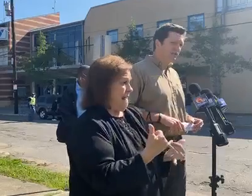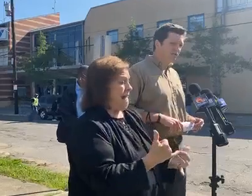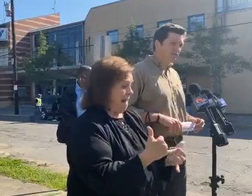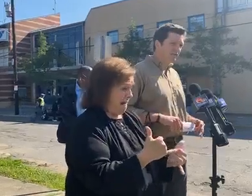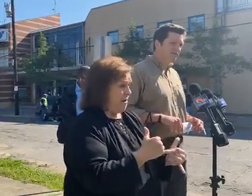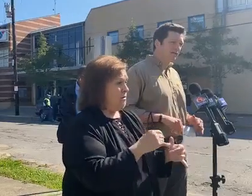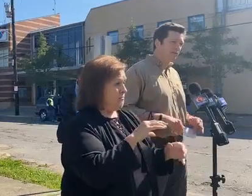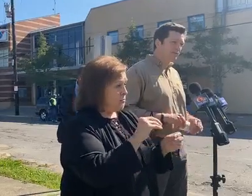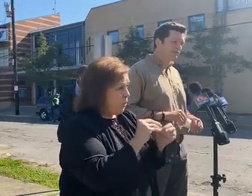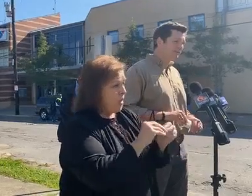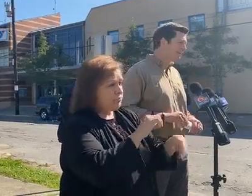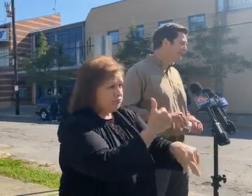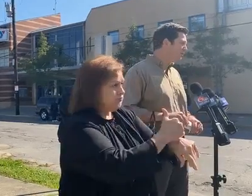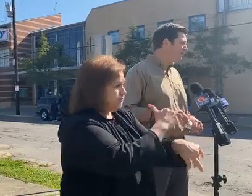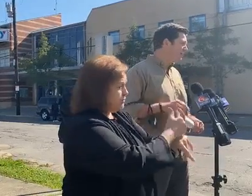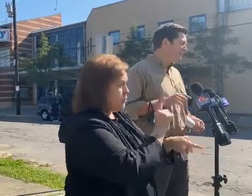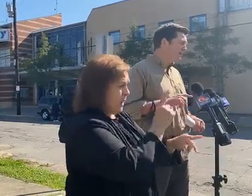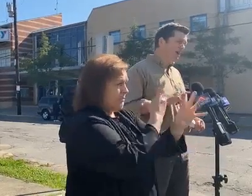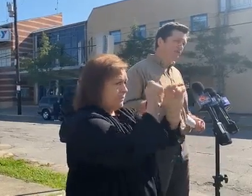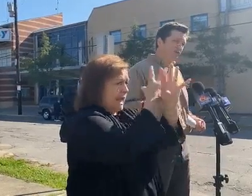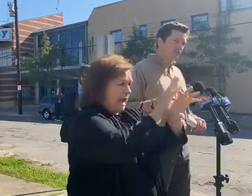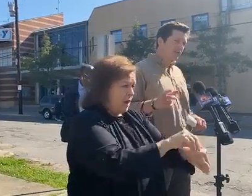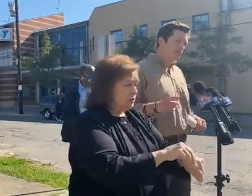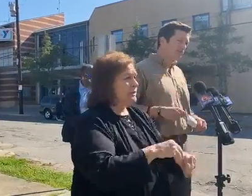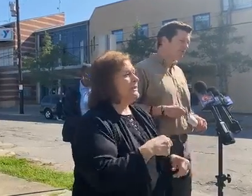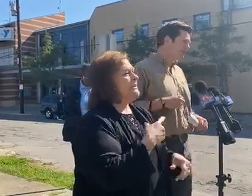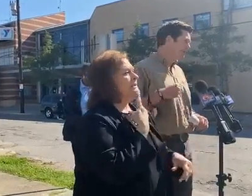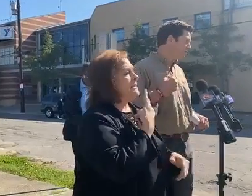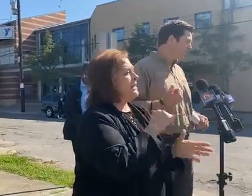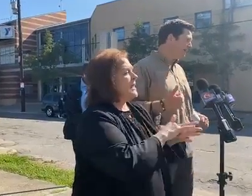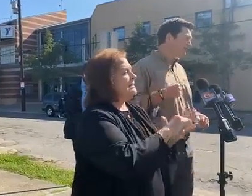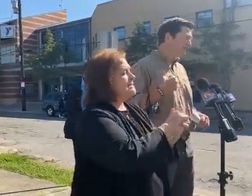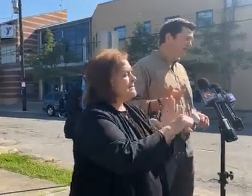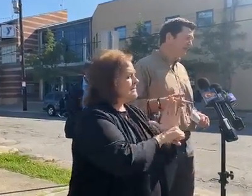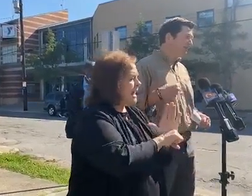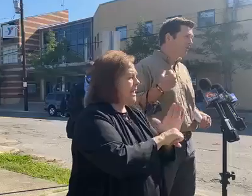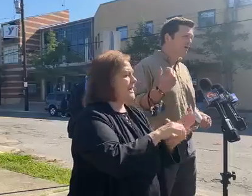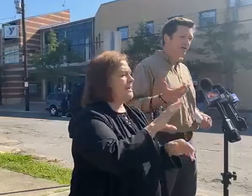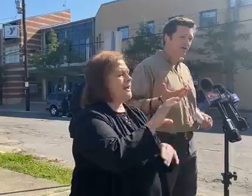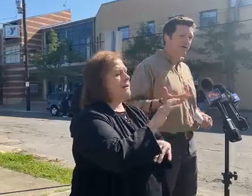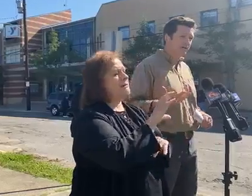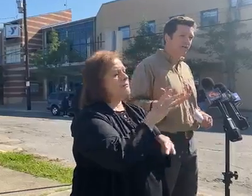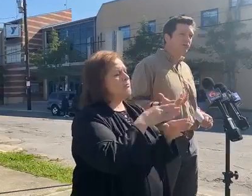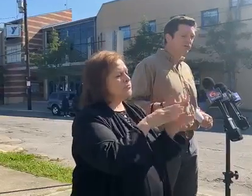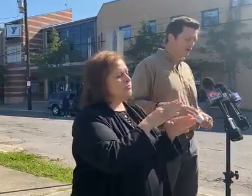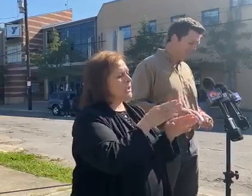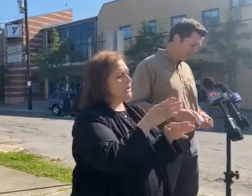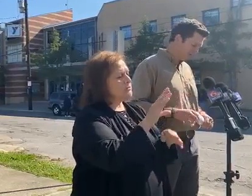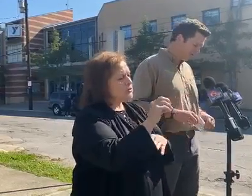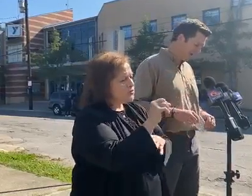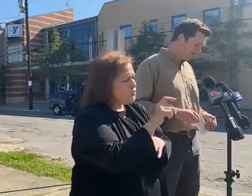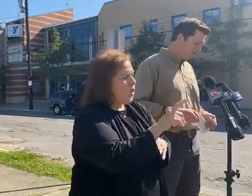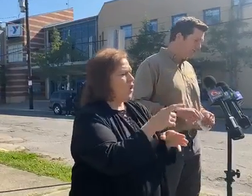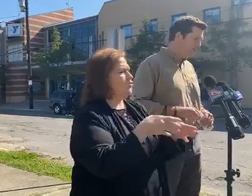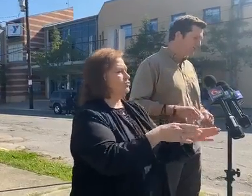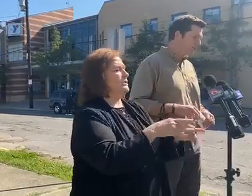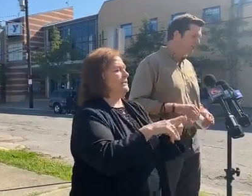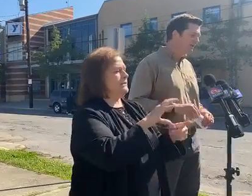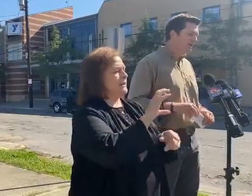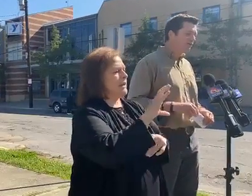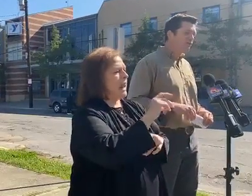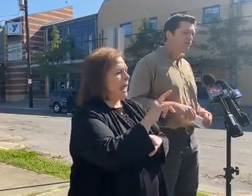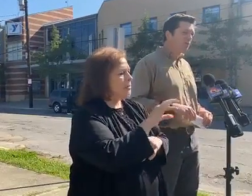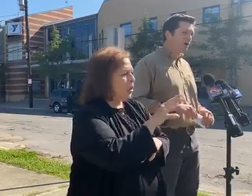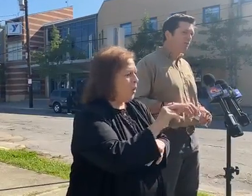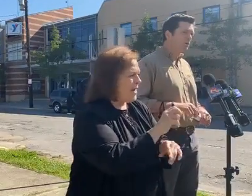of Transportation and Development at the state level. They're covering state routes, which include Broad Street, Claiborne, and a number of other avenues throughout the